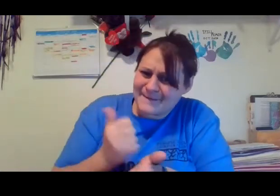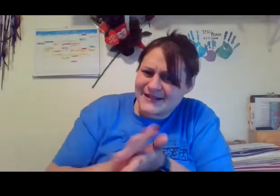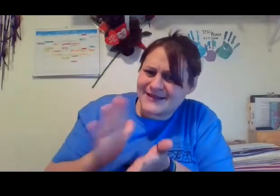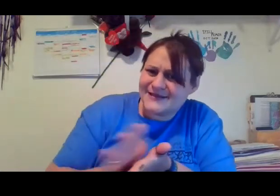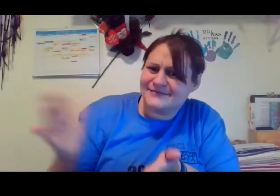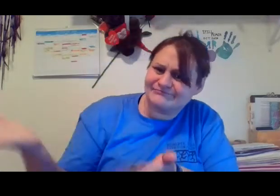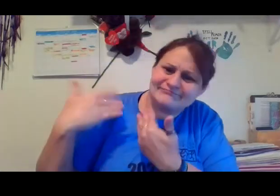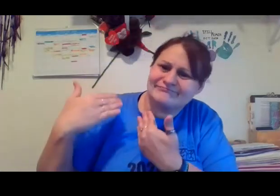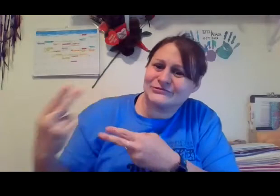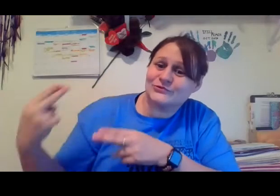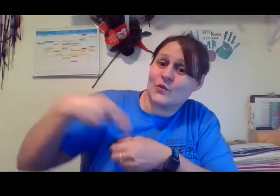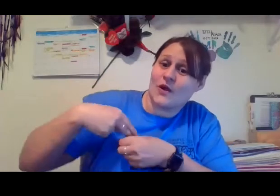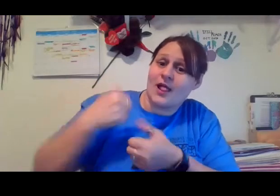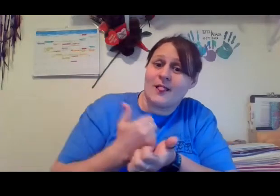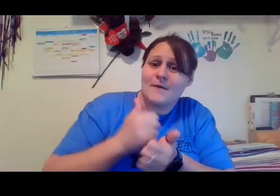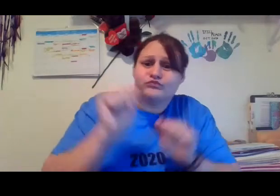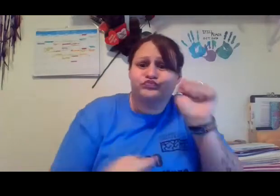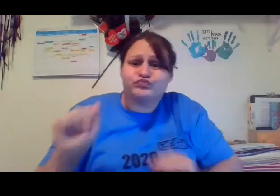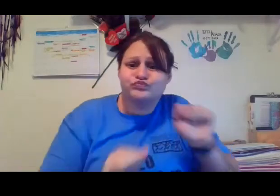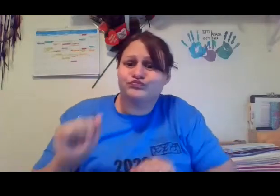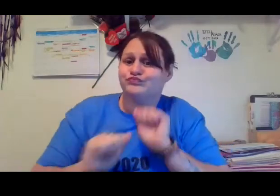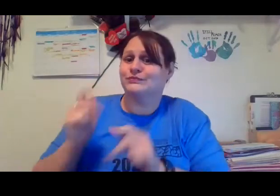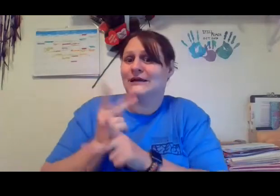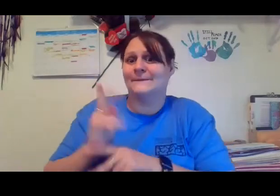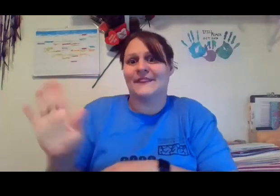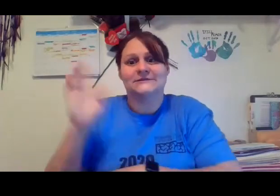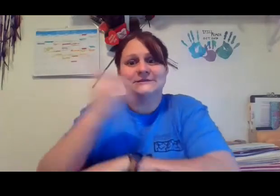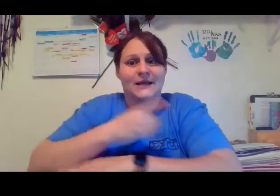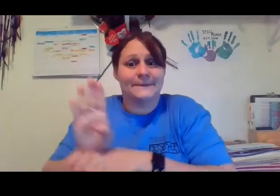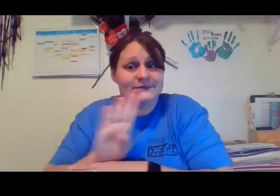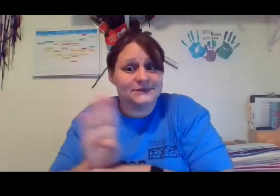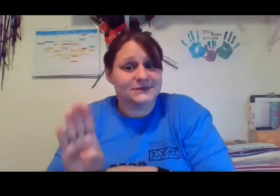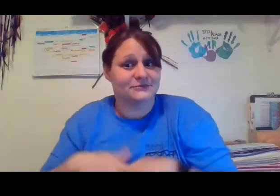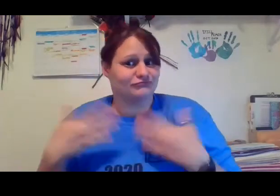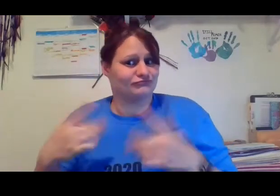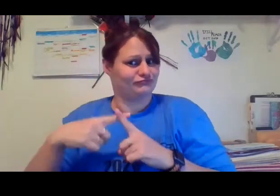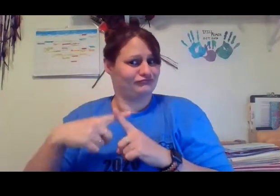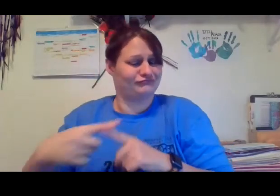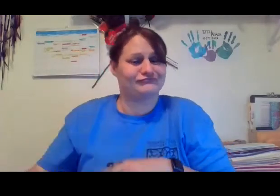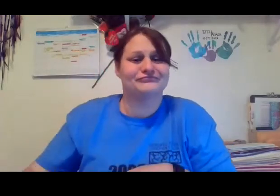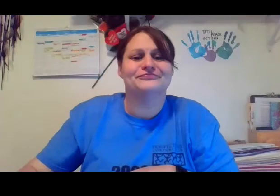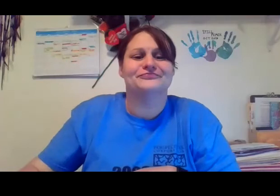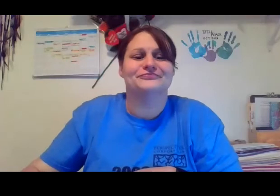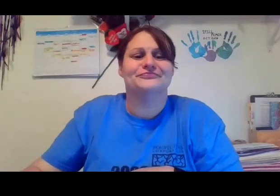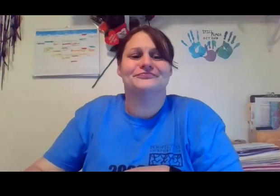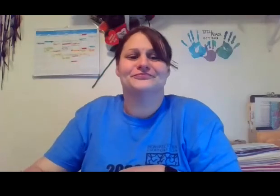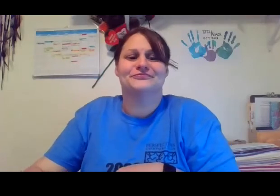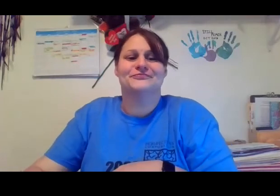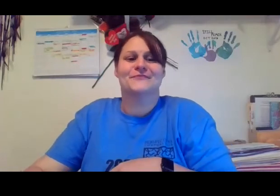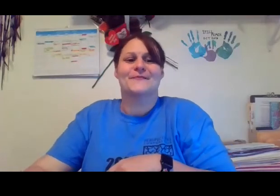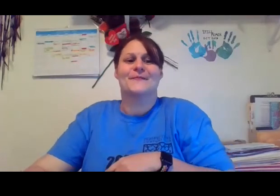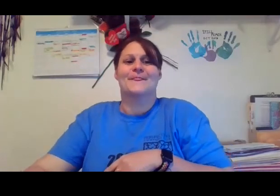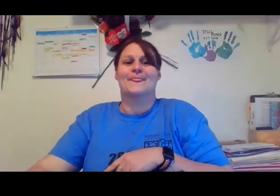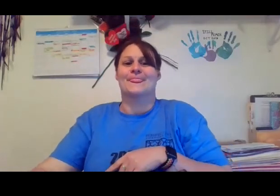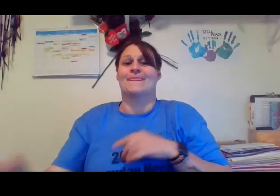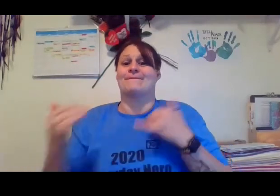we don't have to do it all. We can ask some of the people we support to join us. They would love to help. They would love, it'll keep them busy. They can help clean up and disinfect